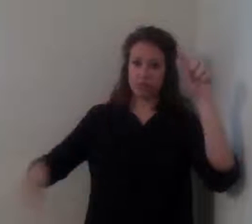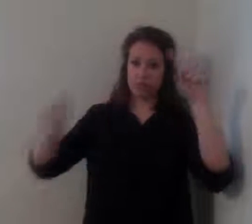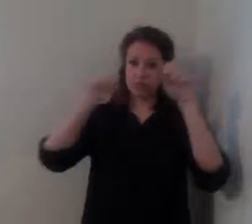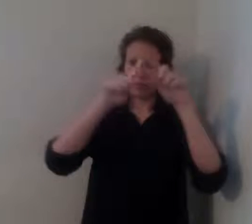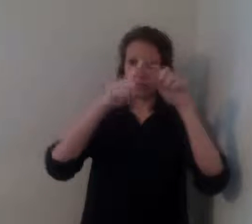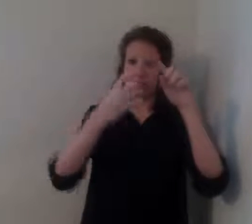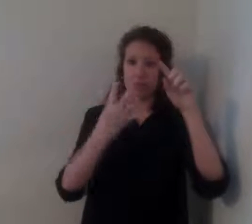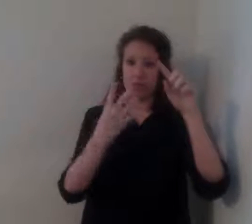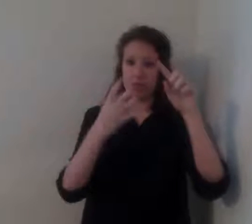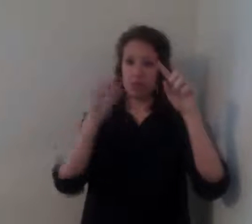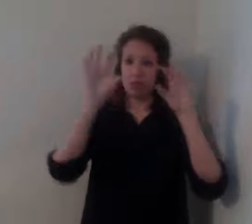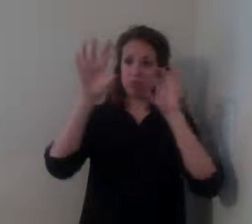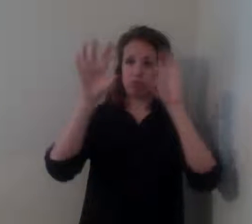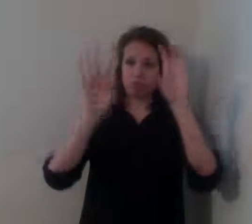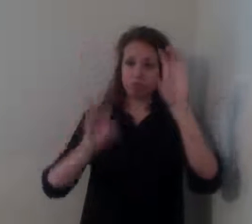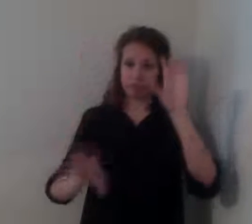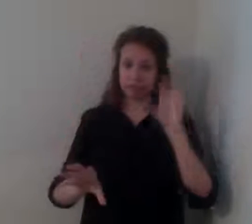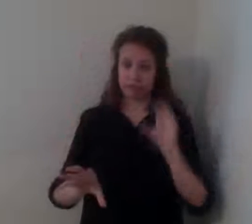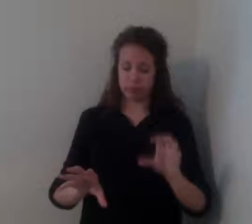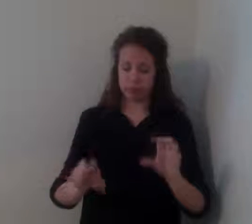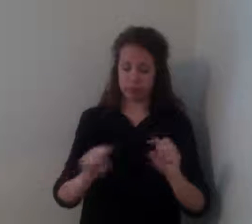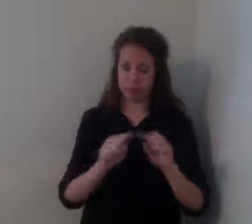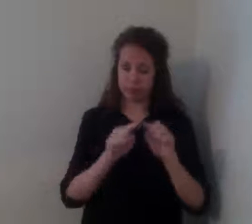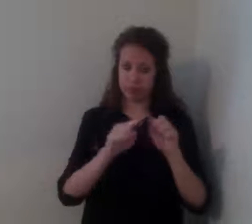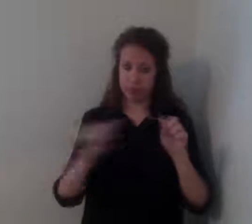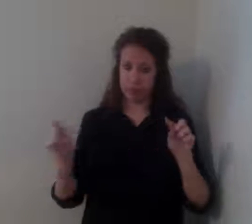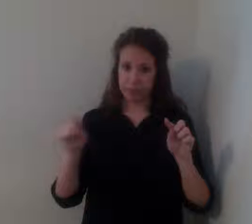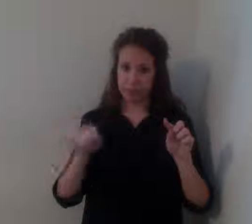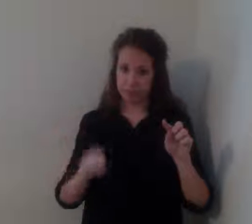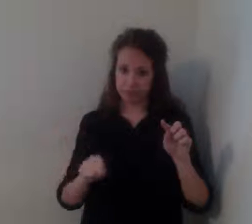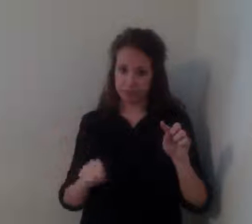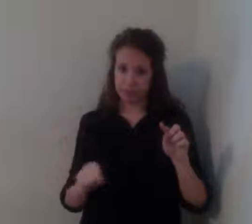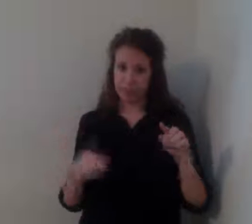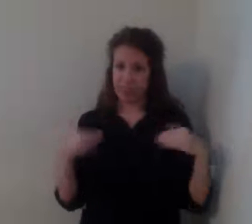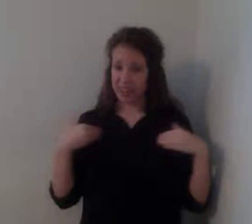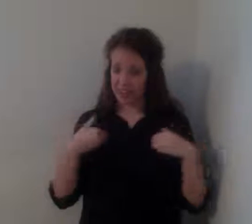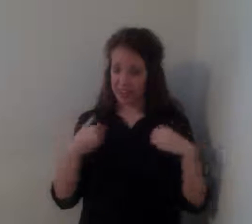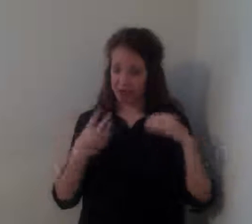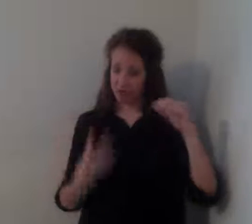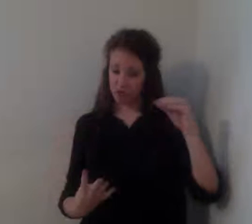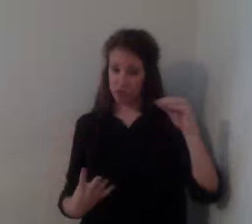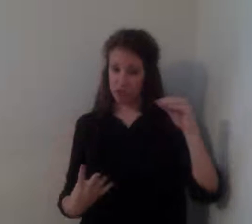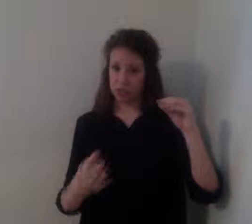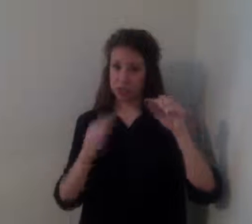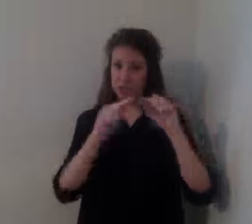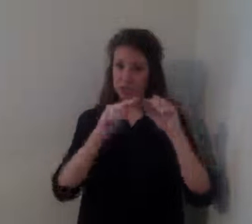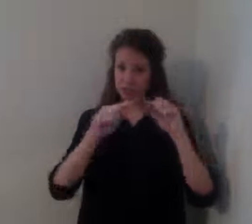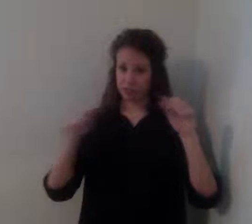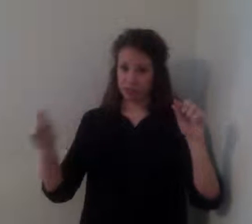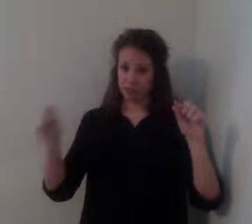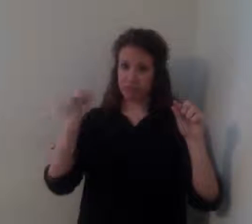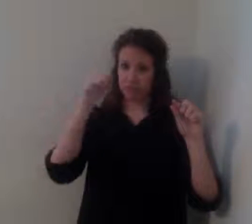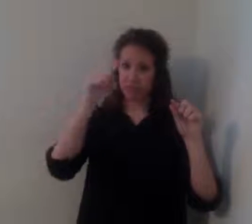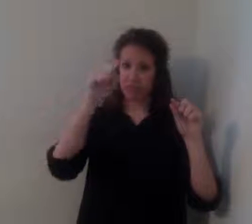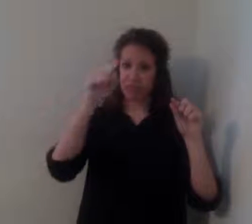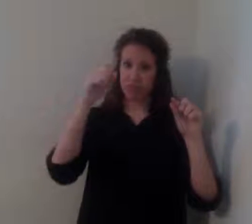4. And I still have all 4 of those parts, so the number on top will also be 4. I have 4 out of 4 parts. That means I still